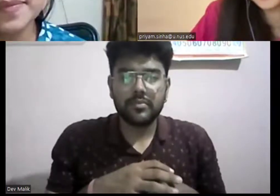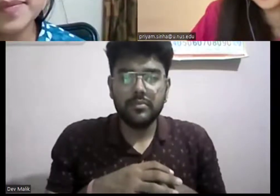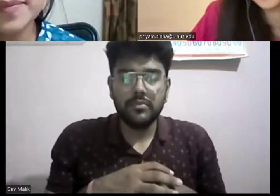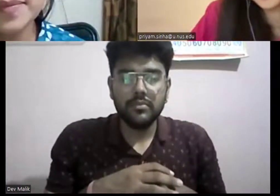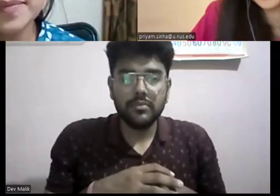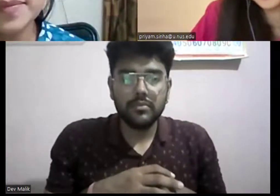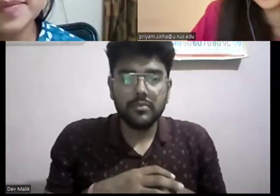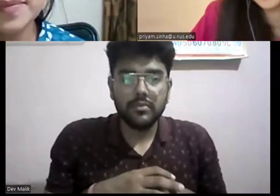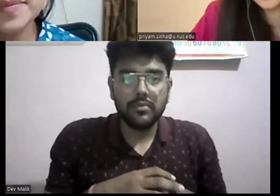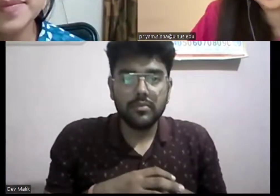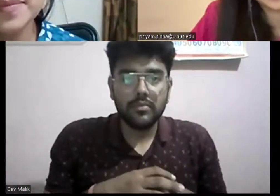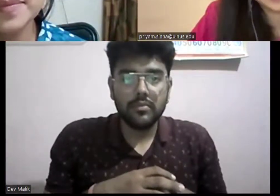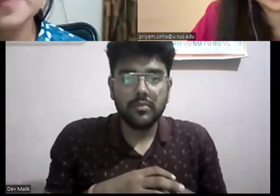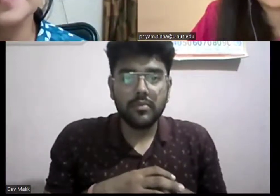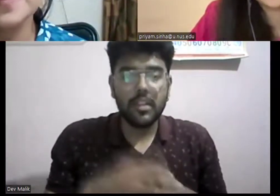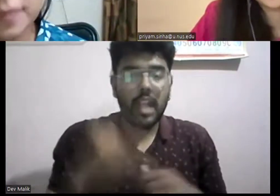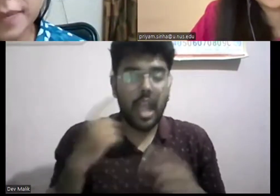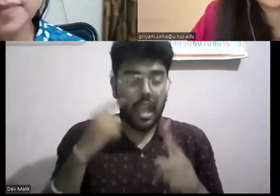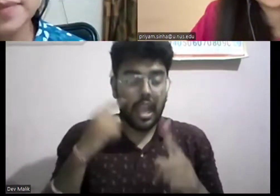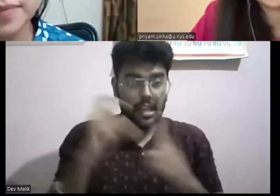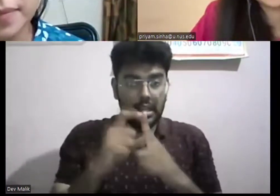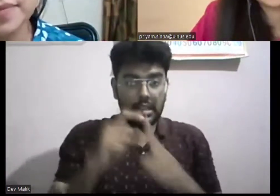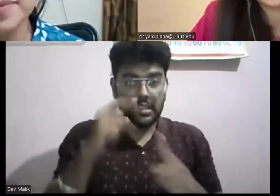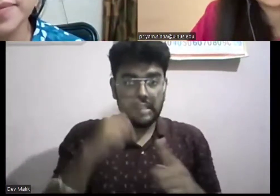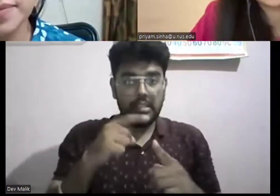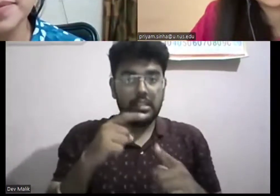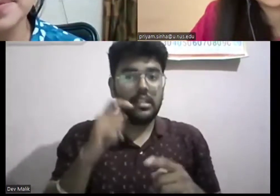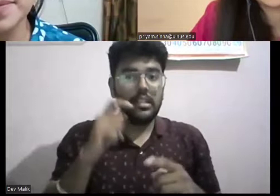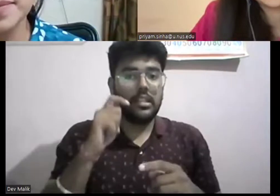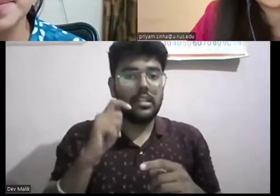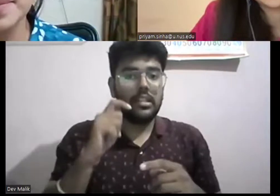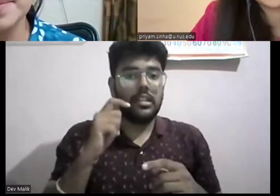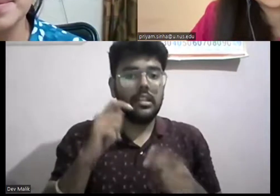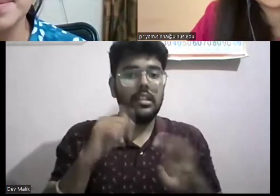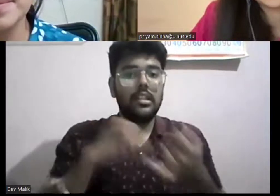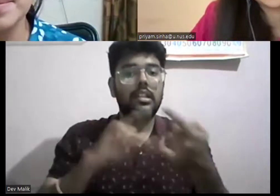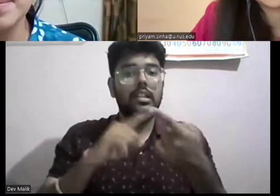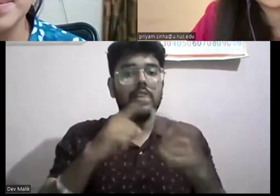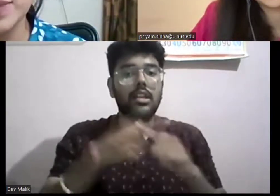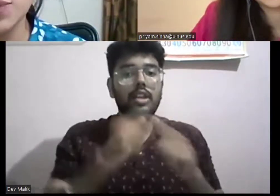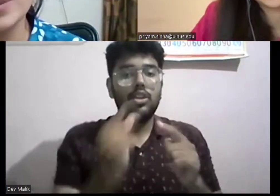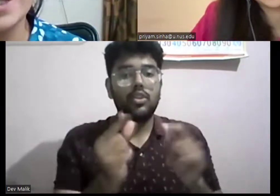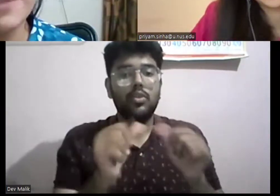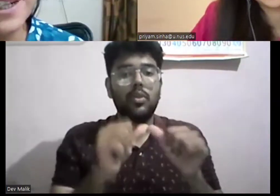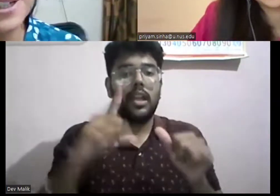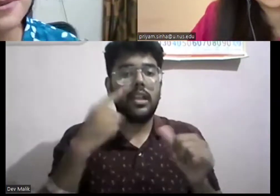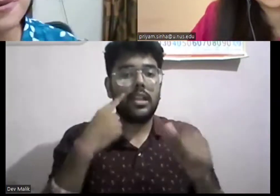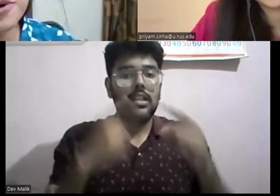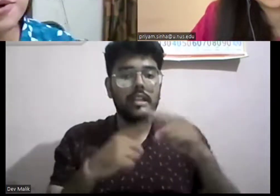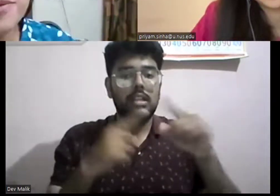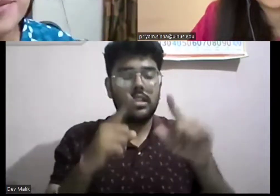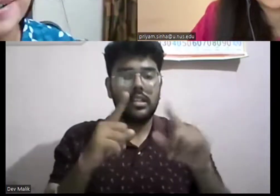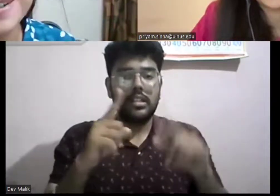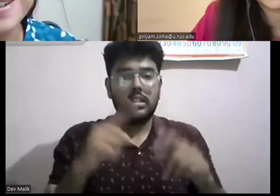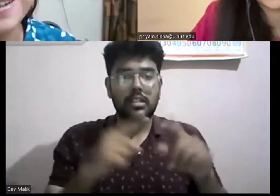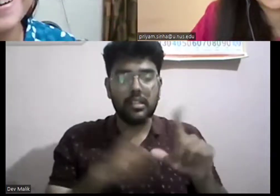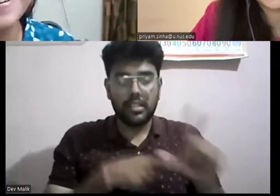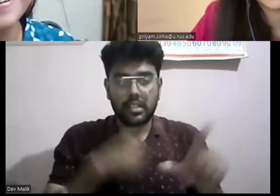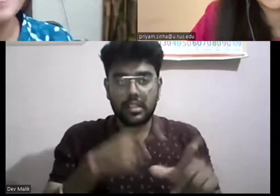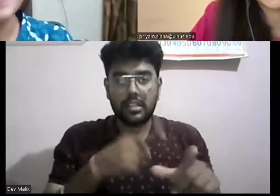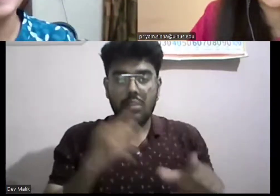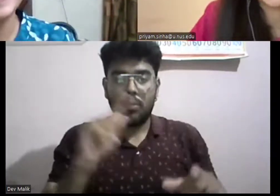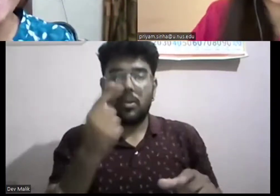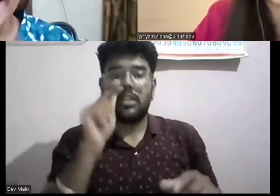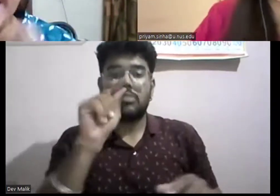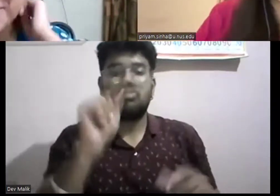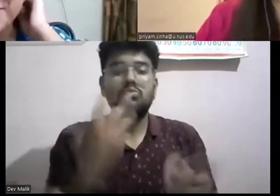in the politics of identity, sexuality comes as a secondary concern? Well, definitely for all of us.